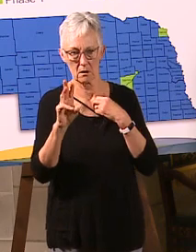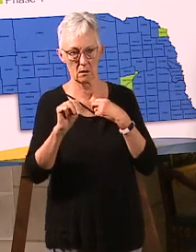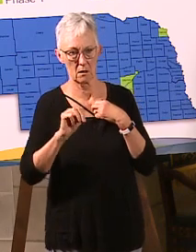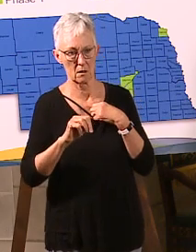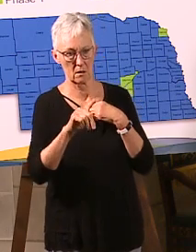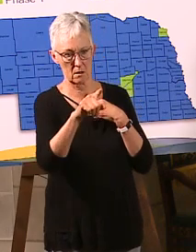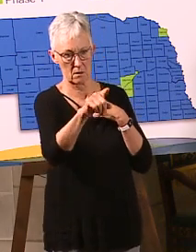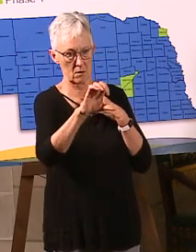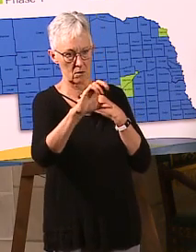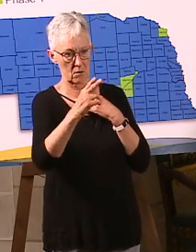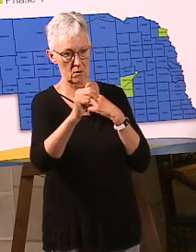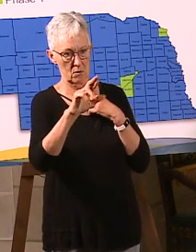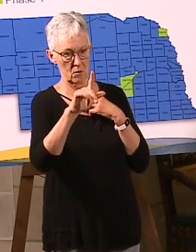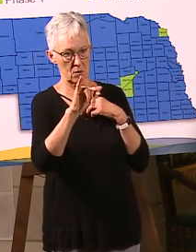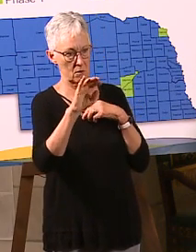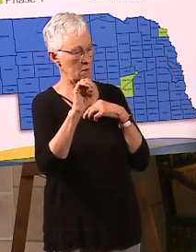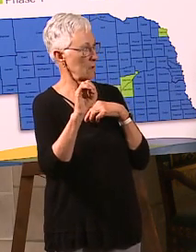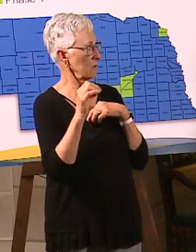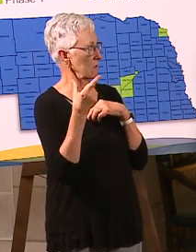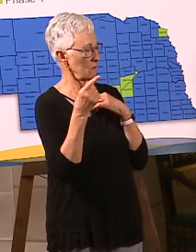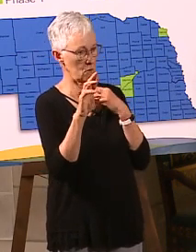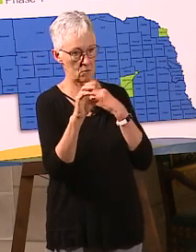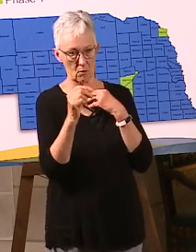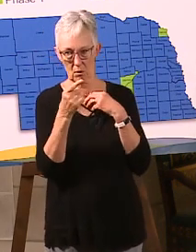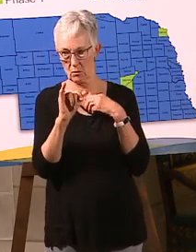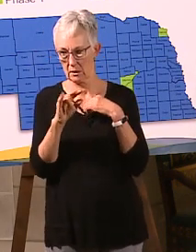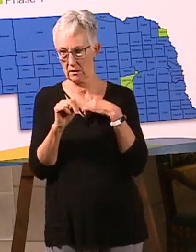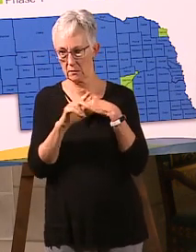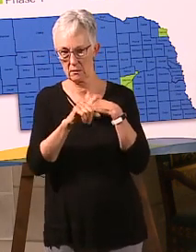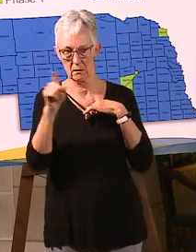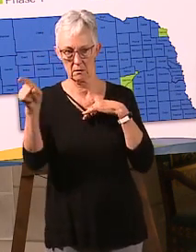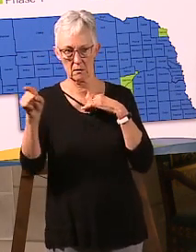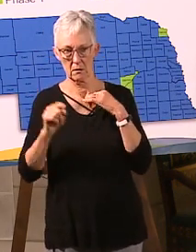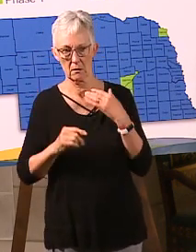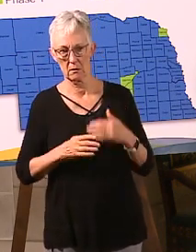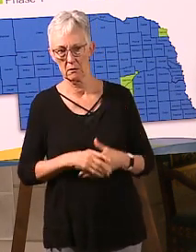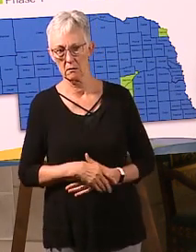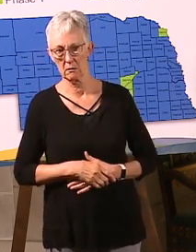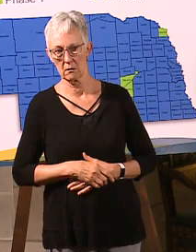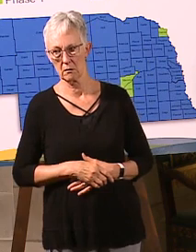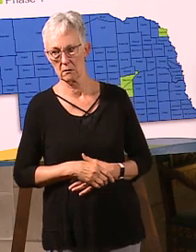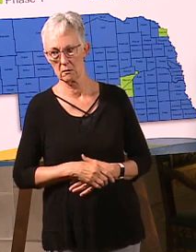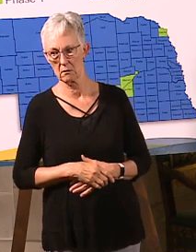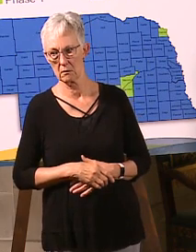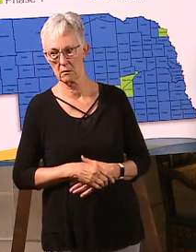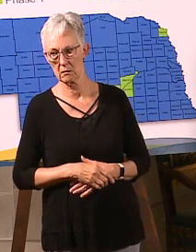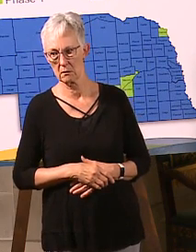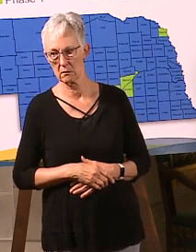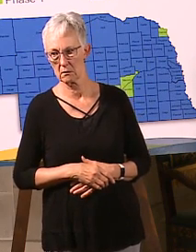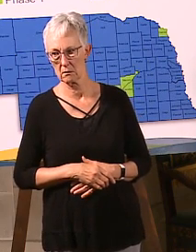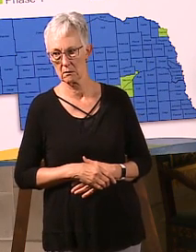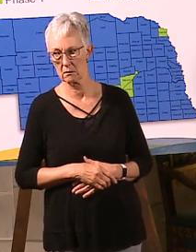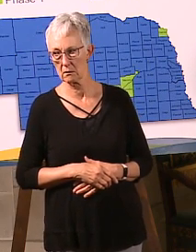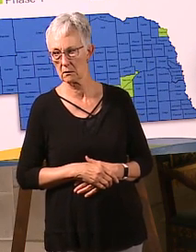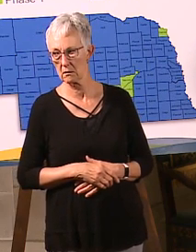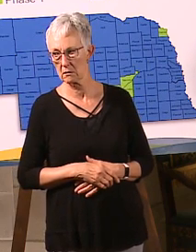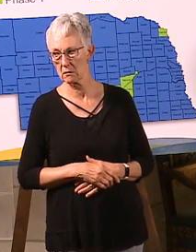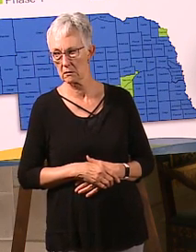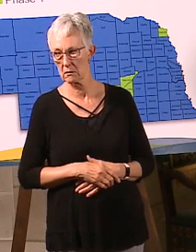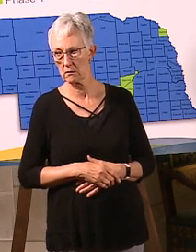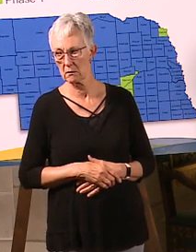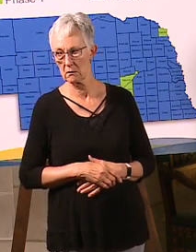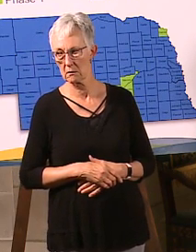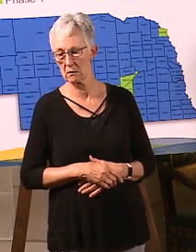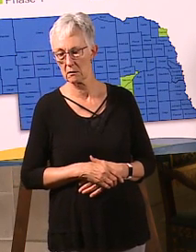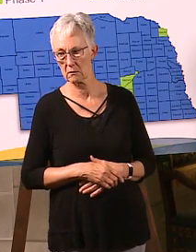Charlie Brogan has a question for Dr. I'm going to go Lee, and then I'll come to Charlie Brogan. I was gonna have a question, if you don't mind, about the educational thing you guys launched a week or however